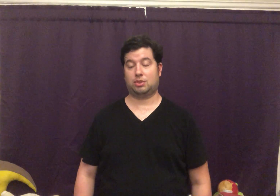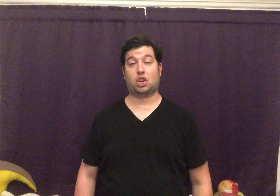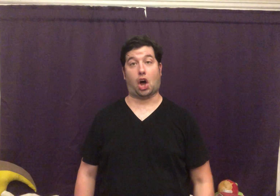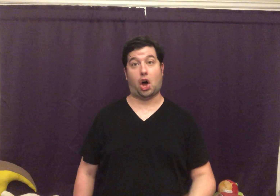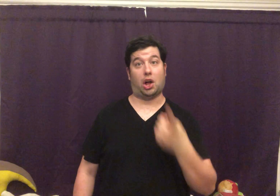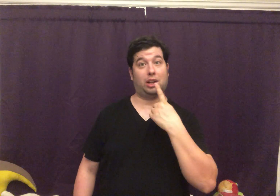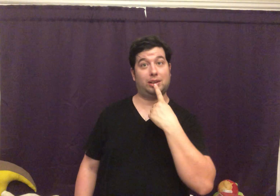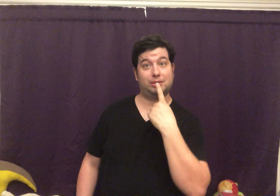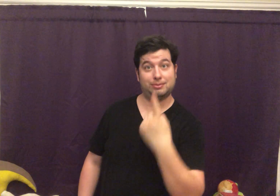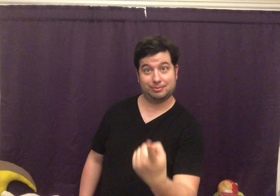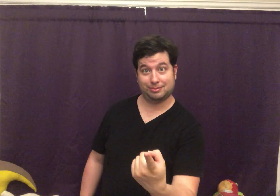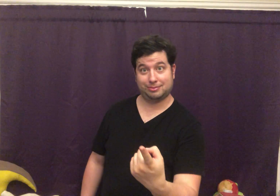Call.